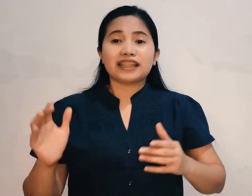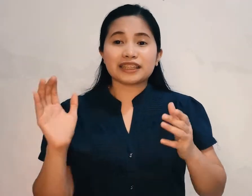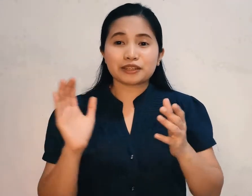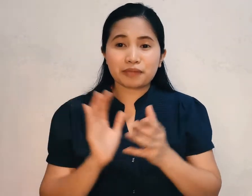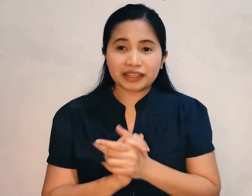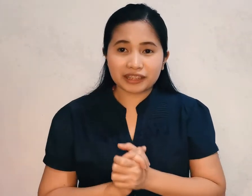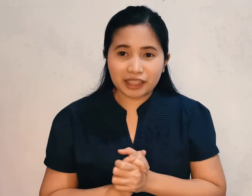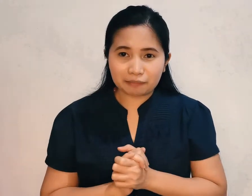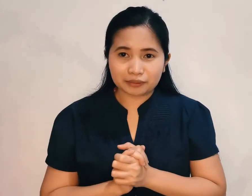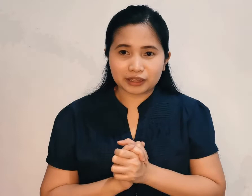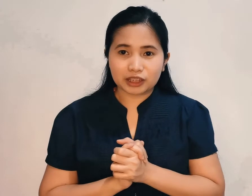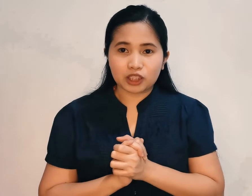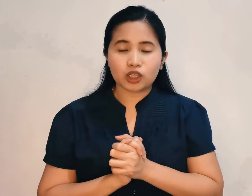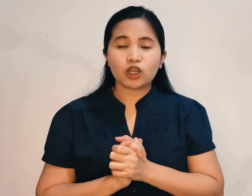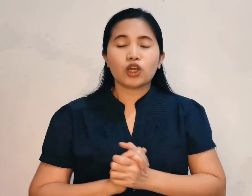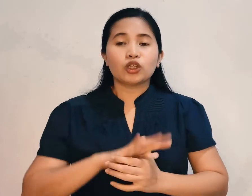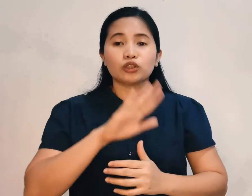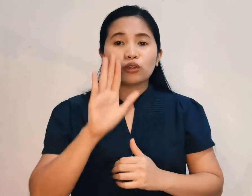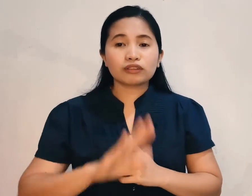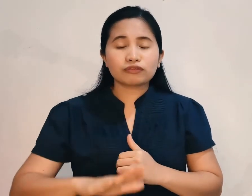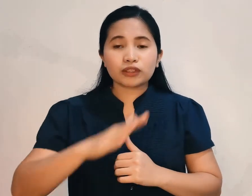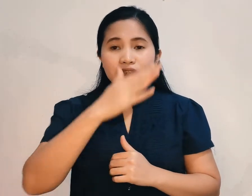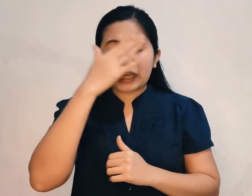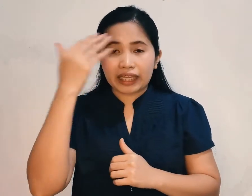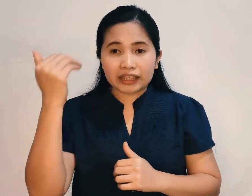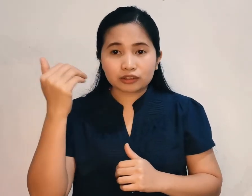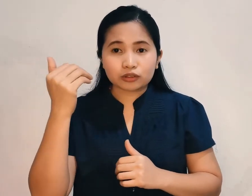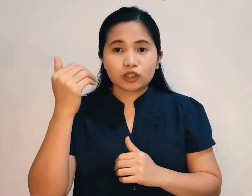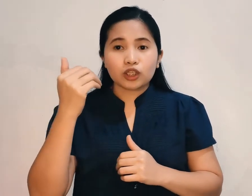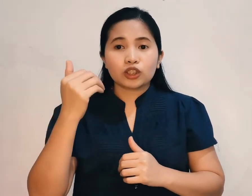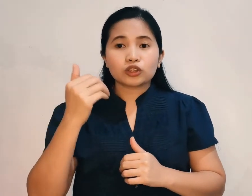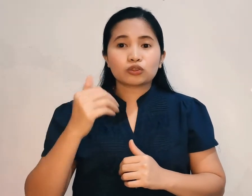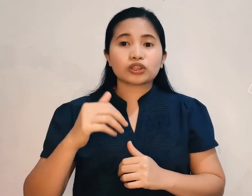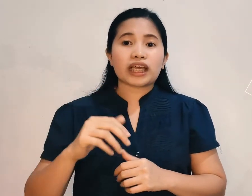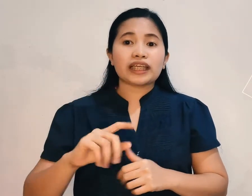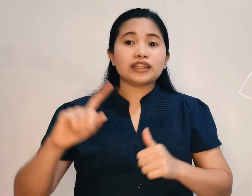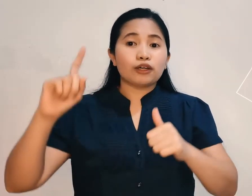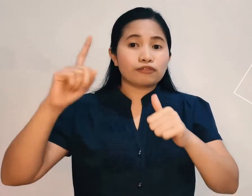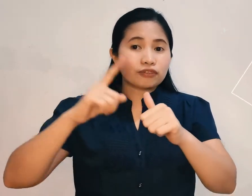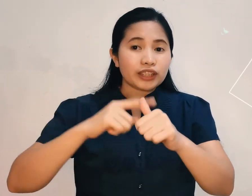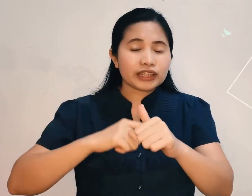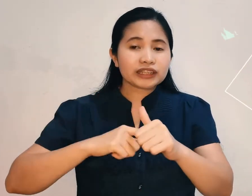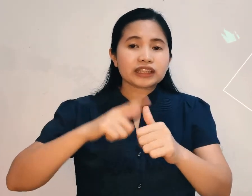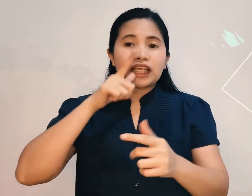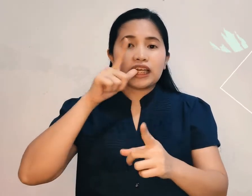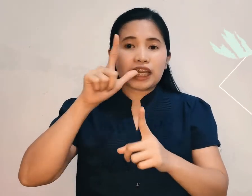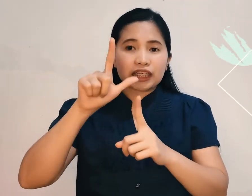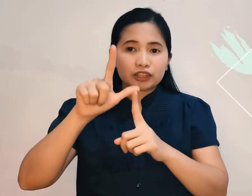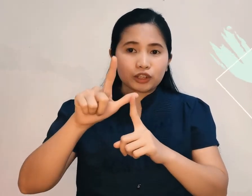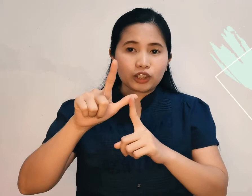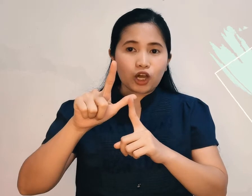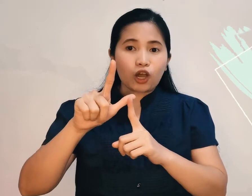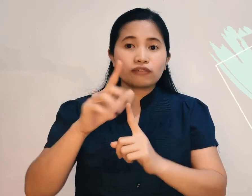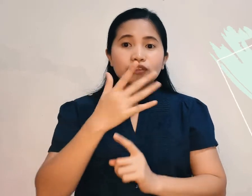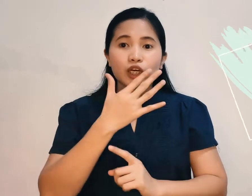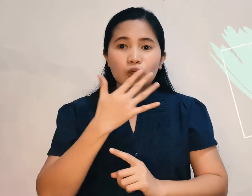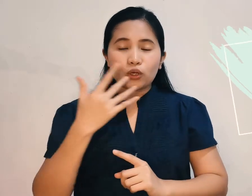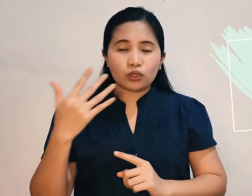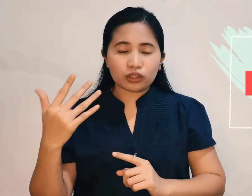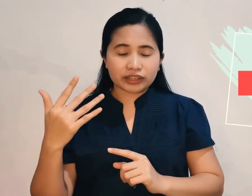This is my tips. Don't forget to sign the first letter of the